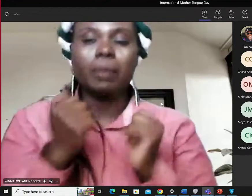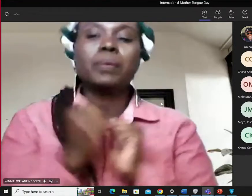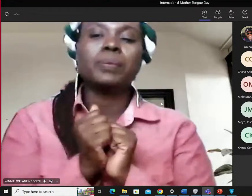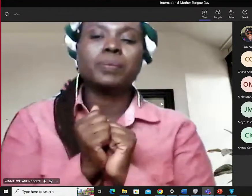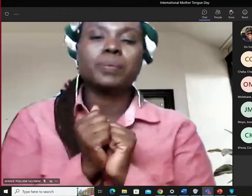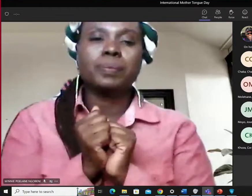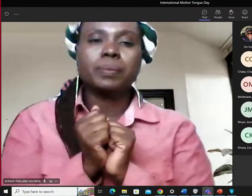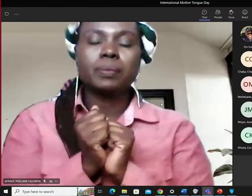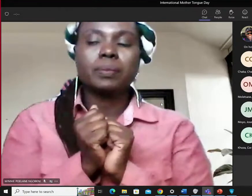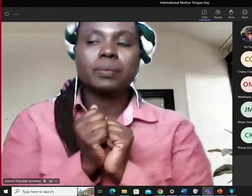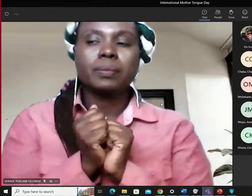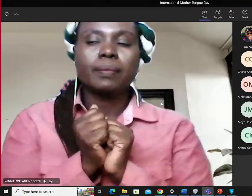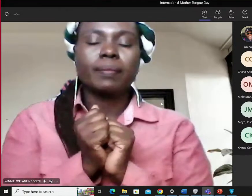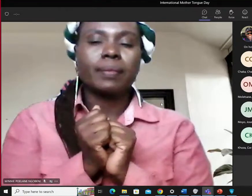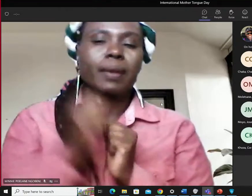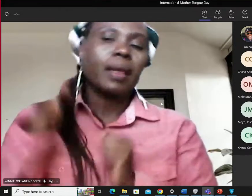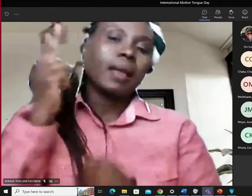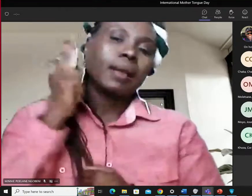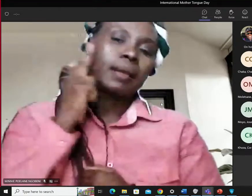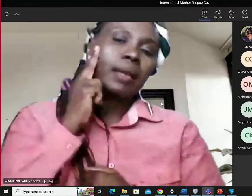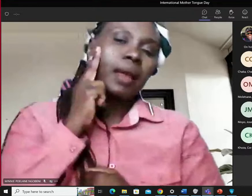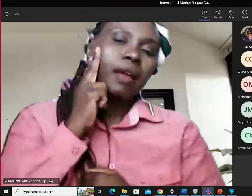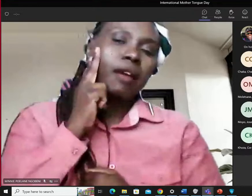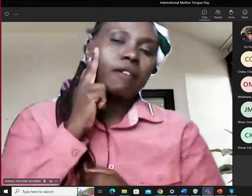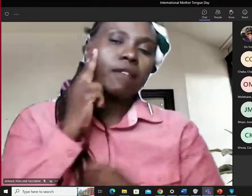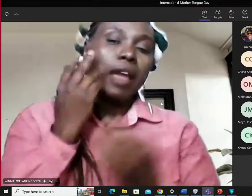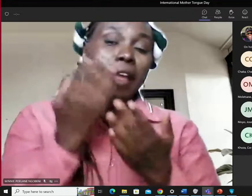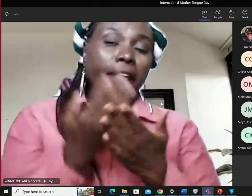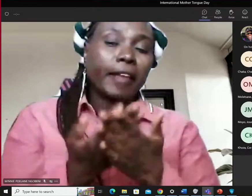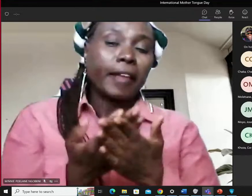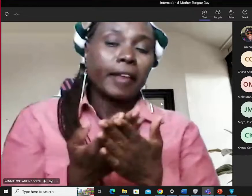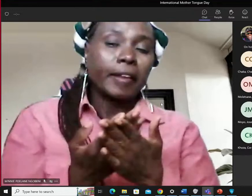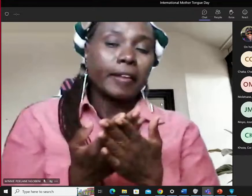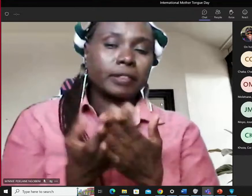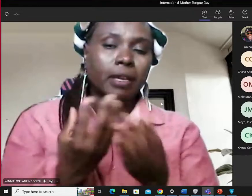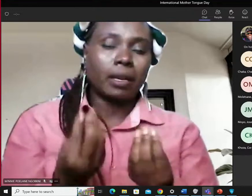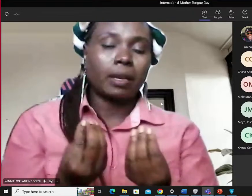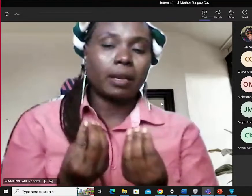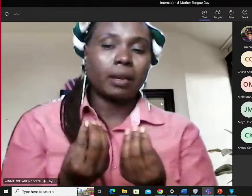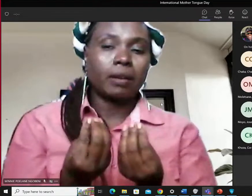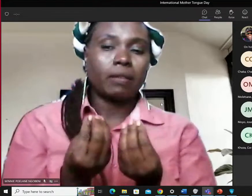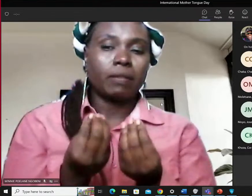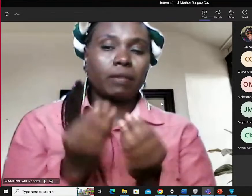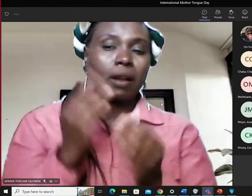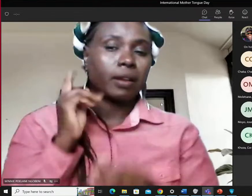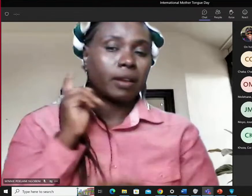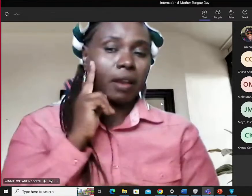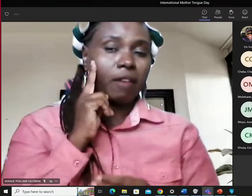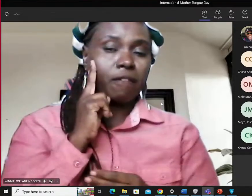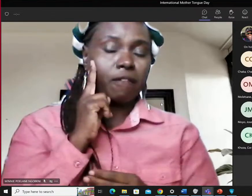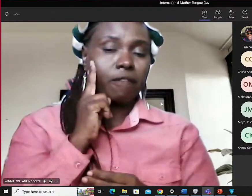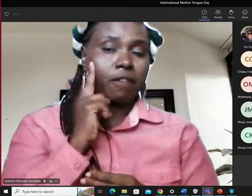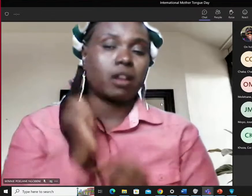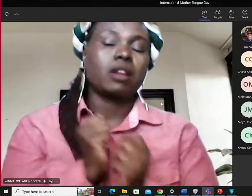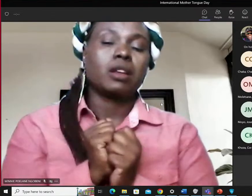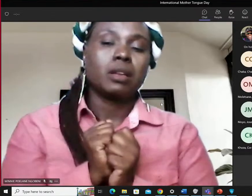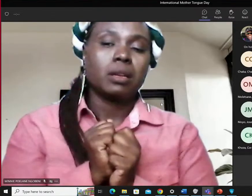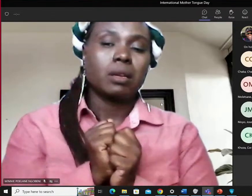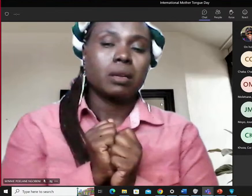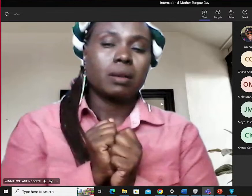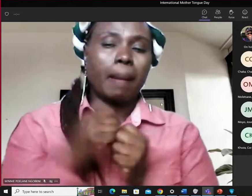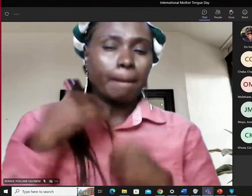What is deafness? The greatest handicap of deafness is not so much the simple loss